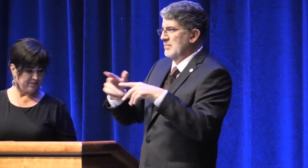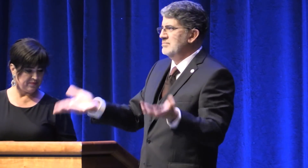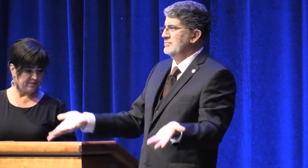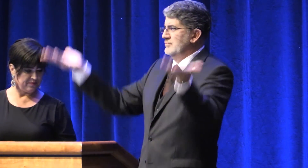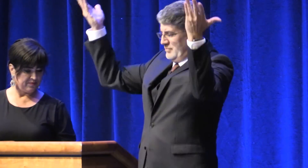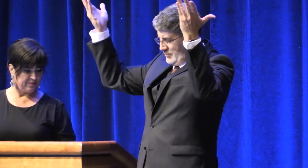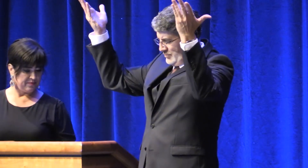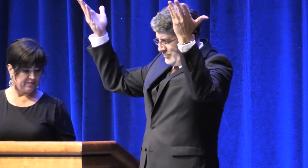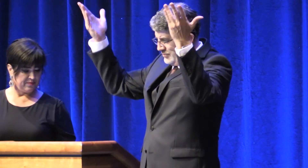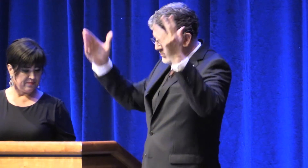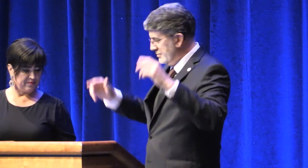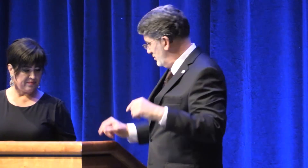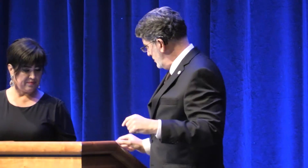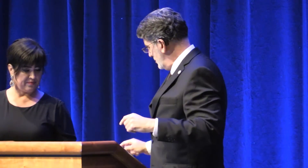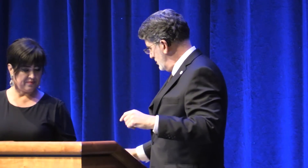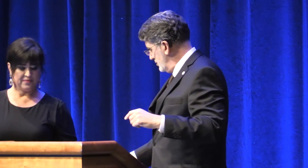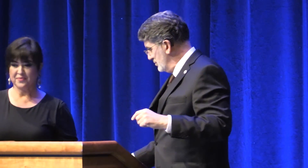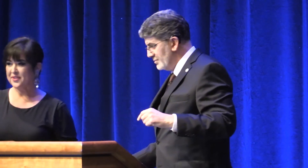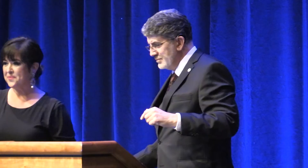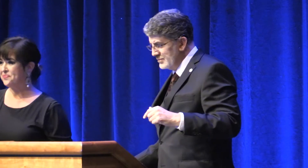We will call your names and you can stand up.